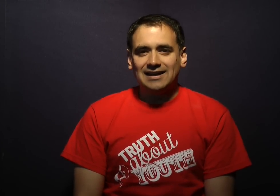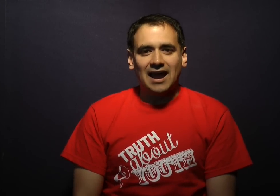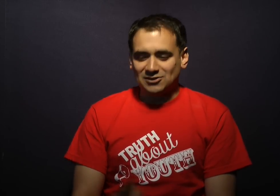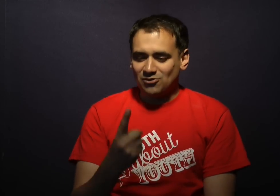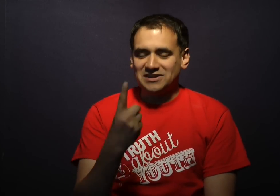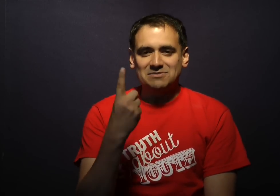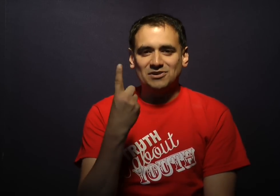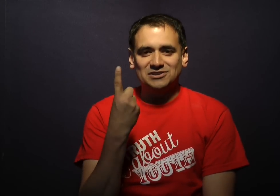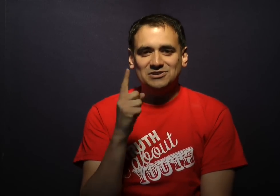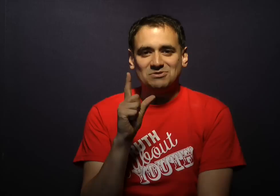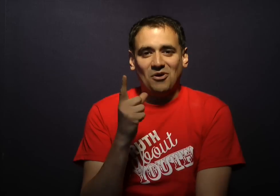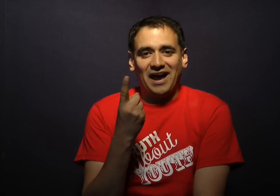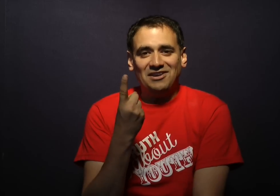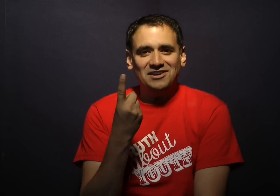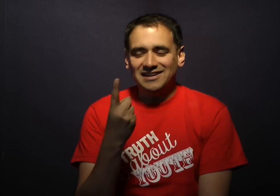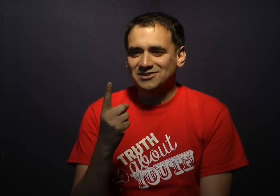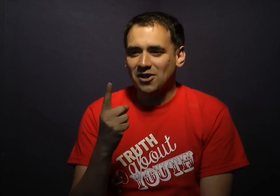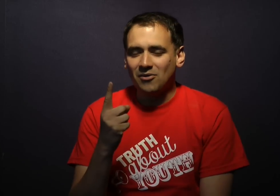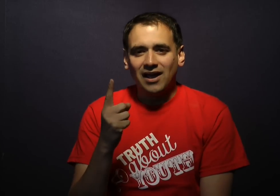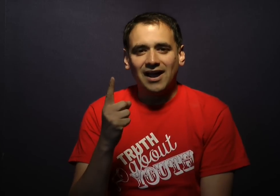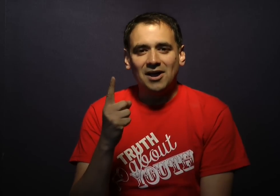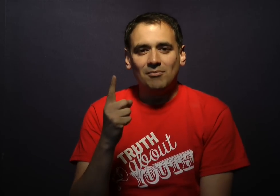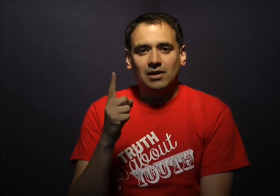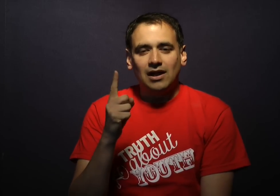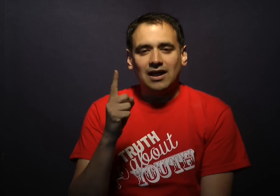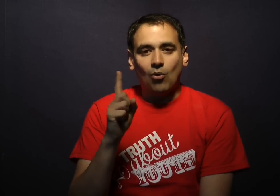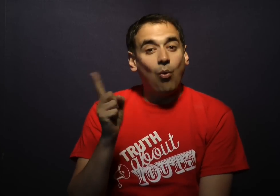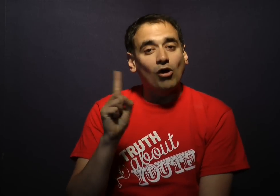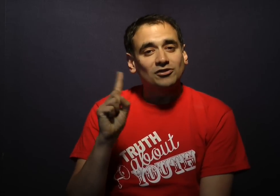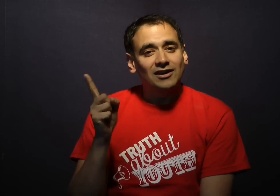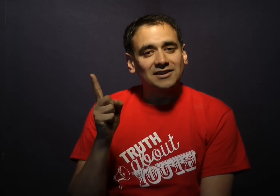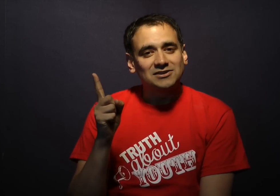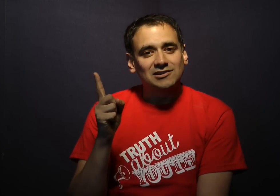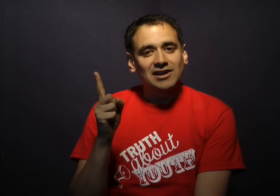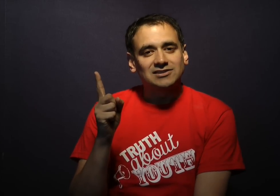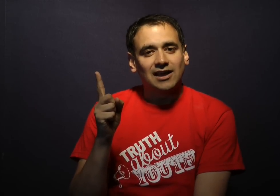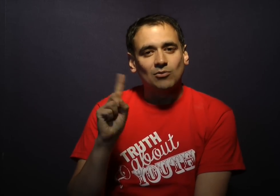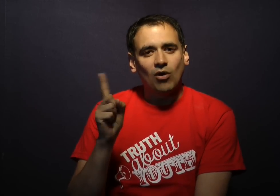And it's all very simple because it's usually with one hand. So what, I think, is a great sign. What,